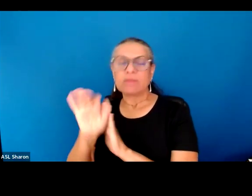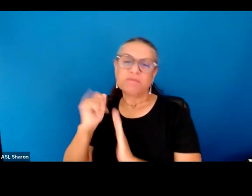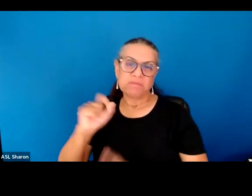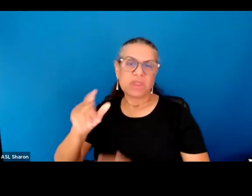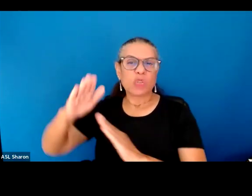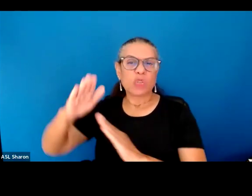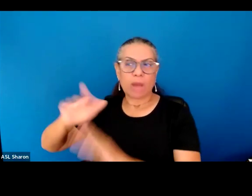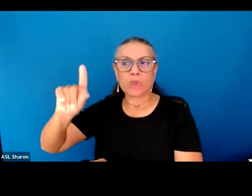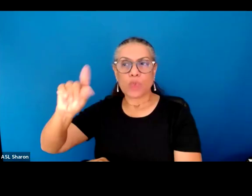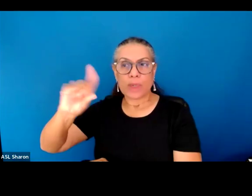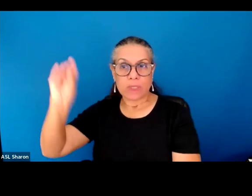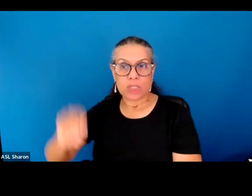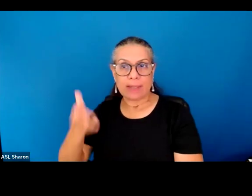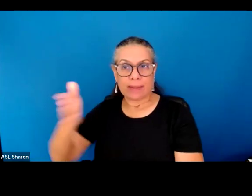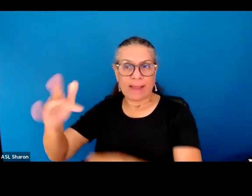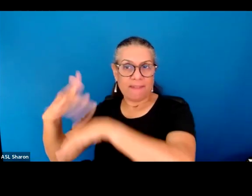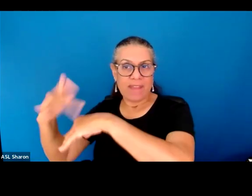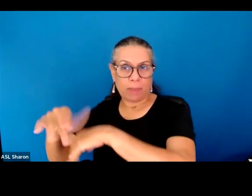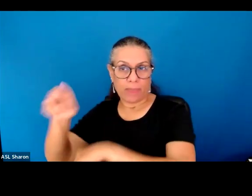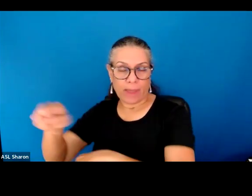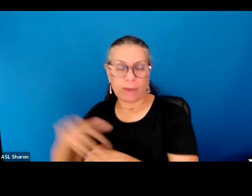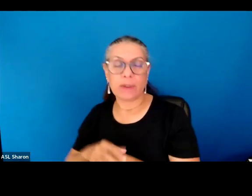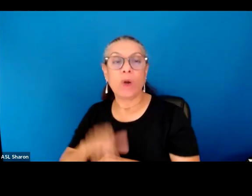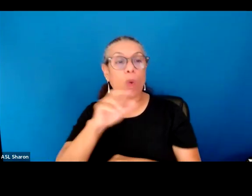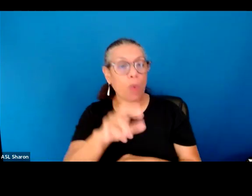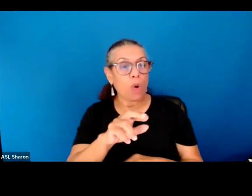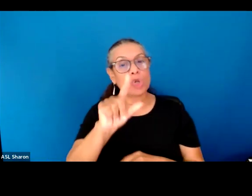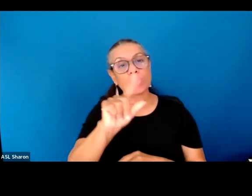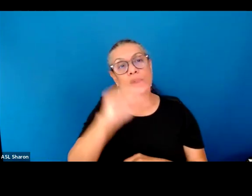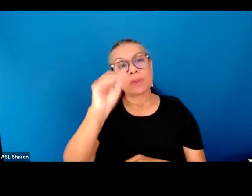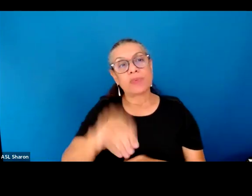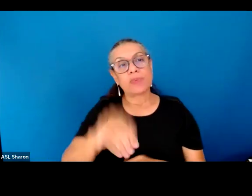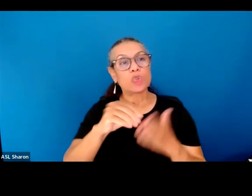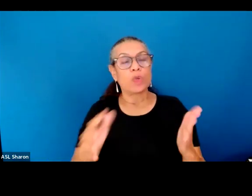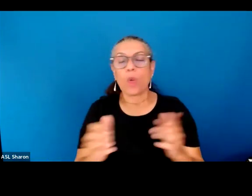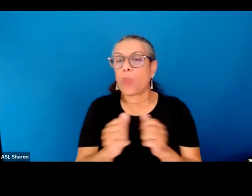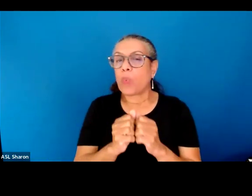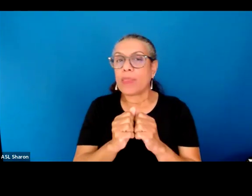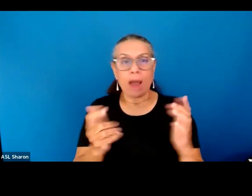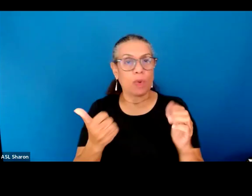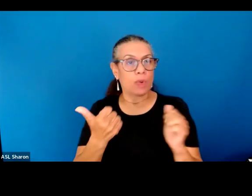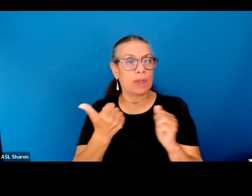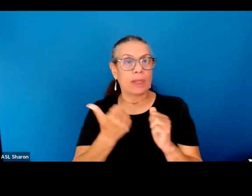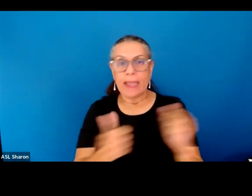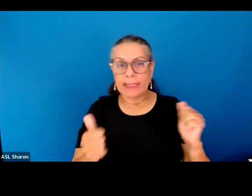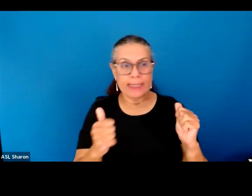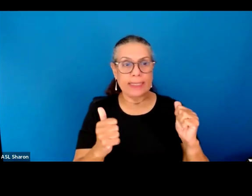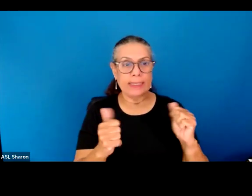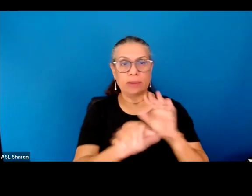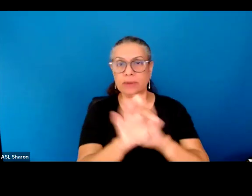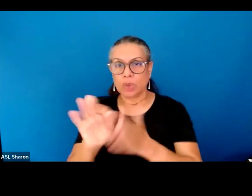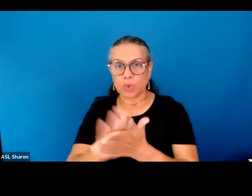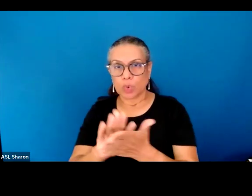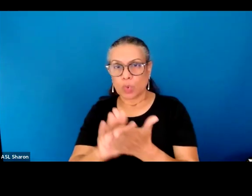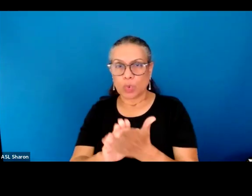or allocating 20% of the seats to the highest scoring students without any threshold by school. So that was kind of